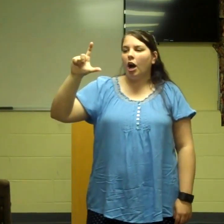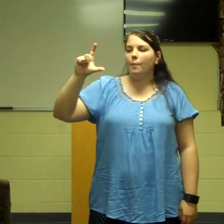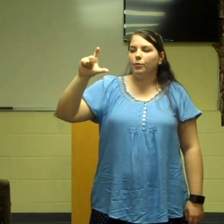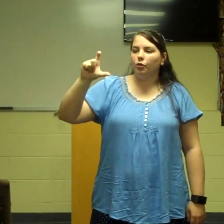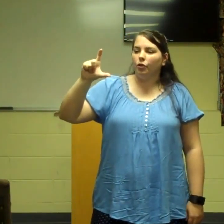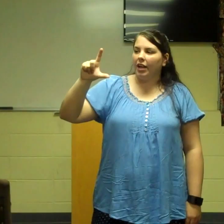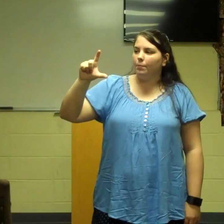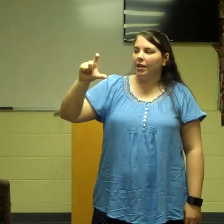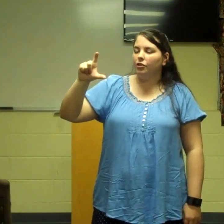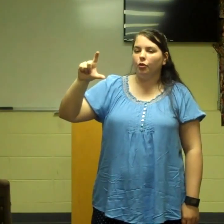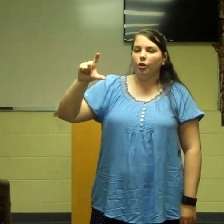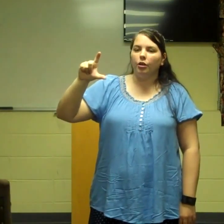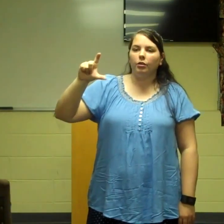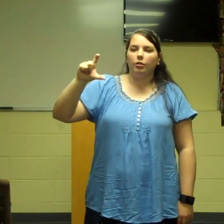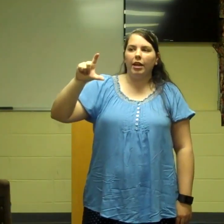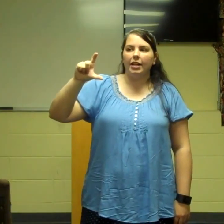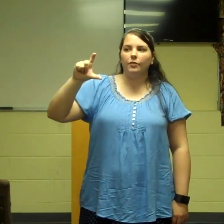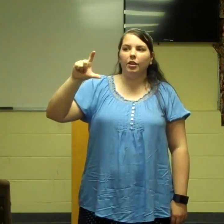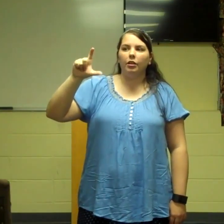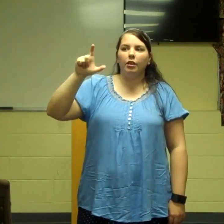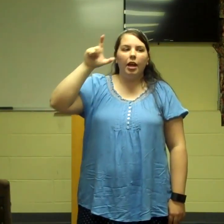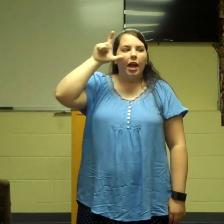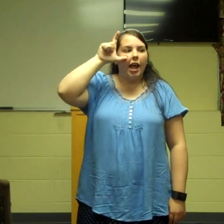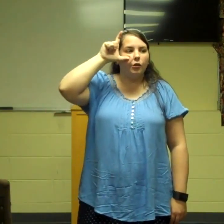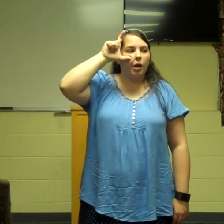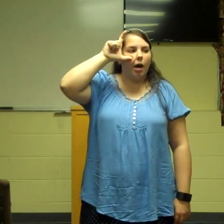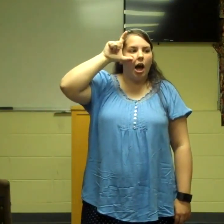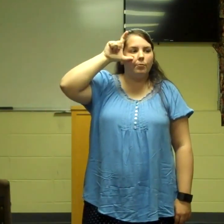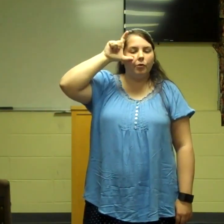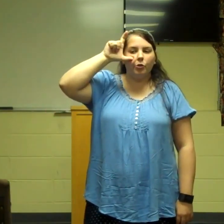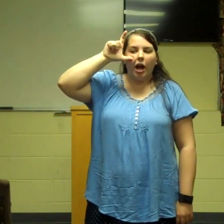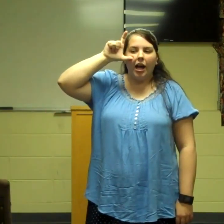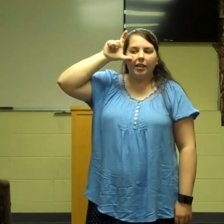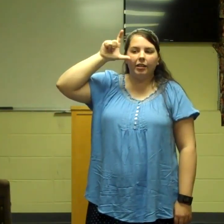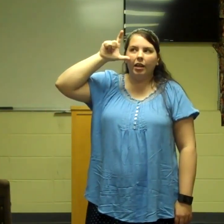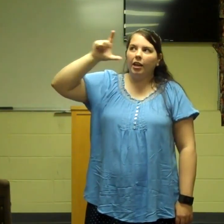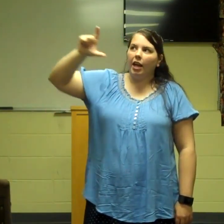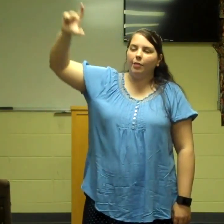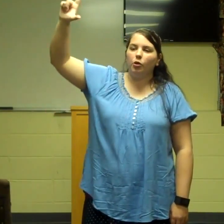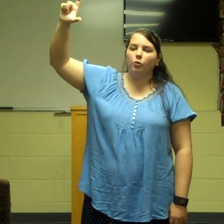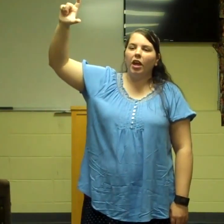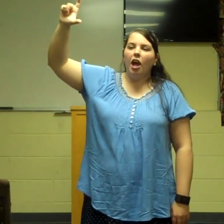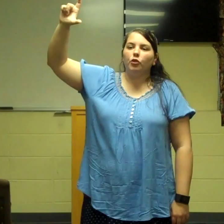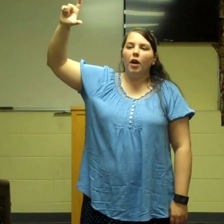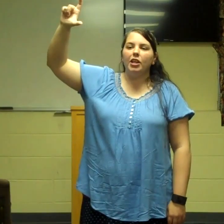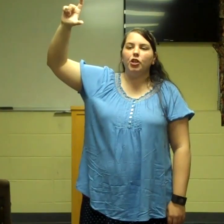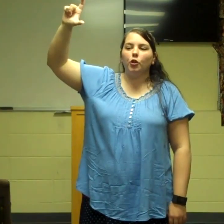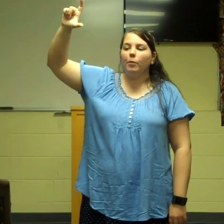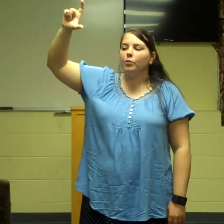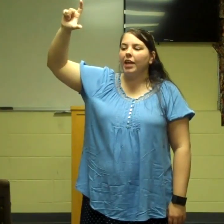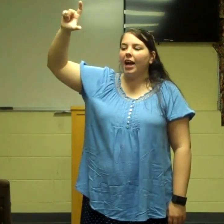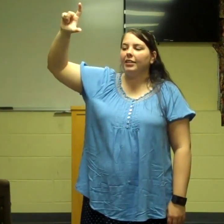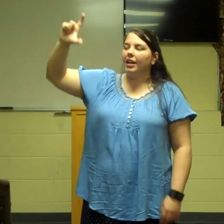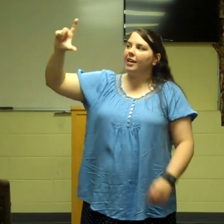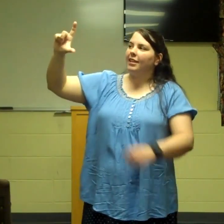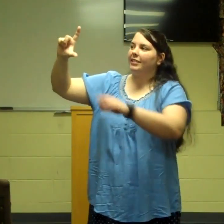cup your, kind of bend your index finger, and you come up from your eye and moon. The way that you can remember that is like, it's